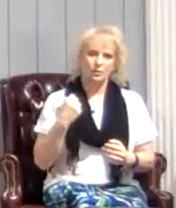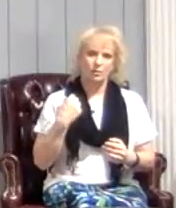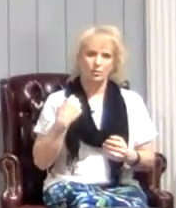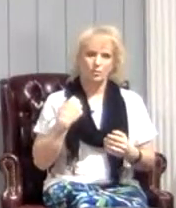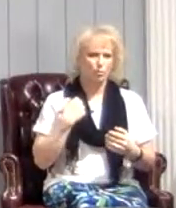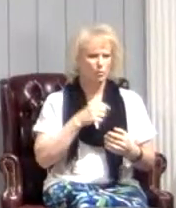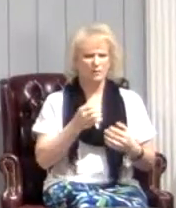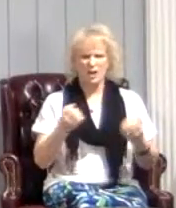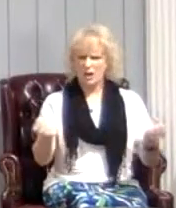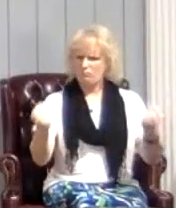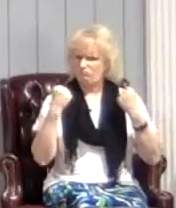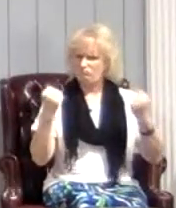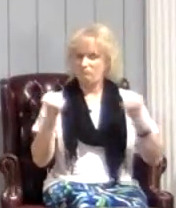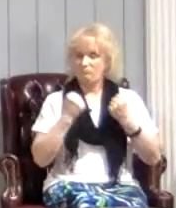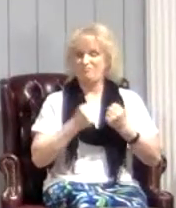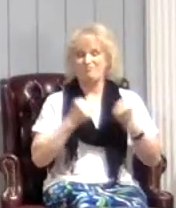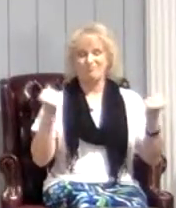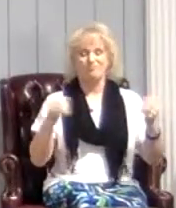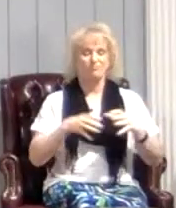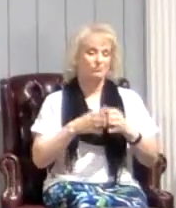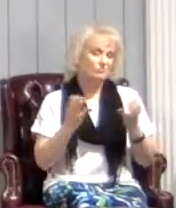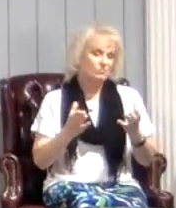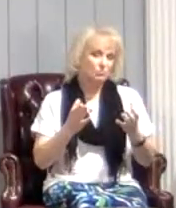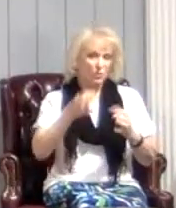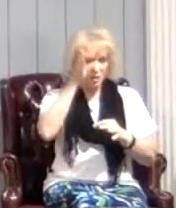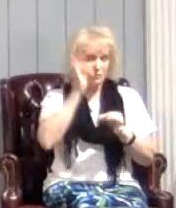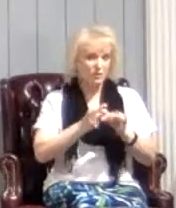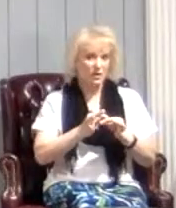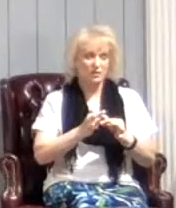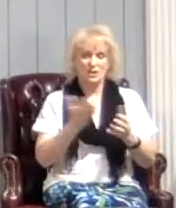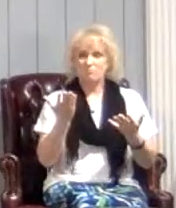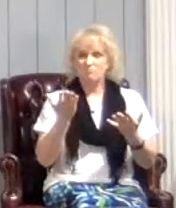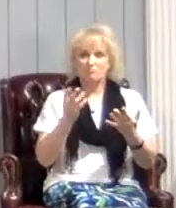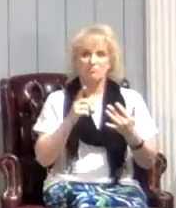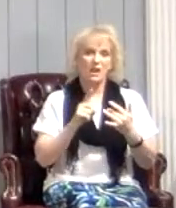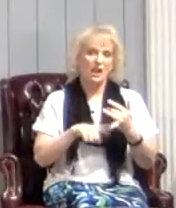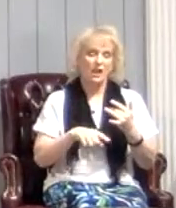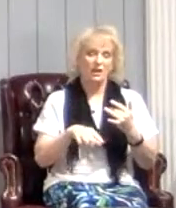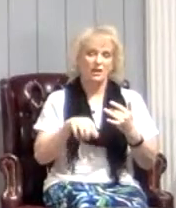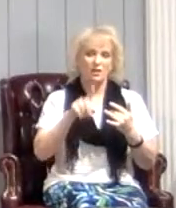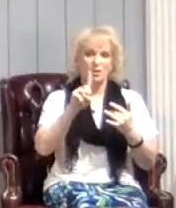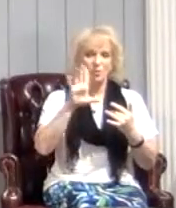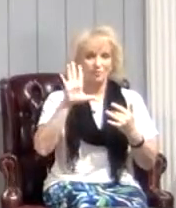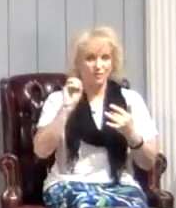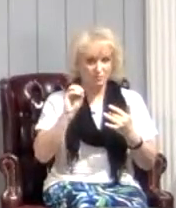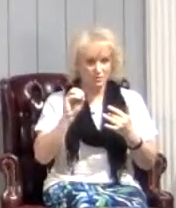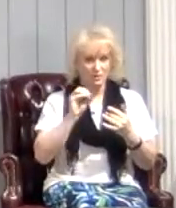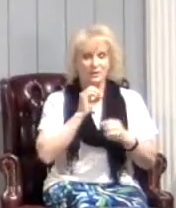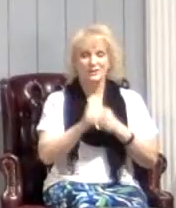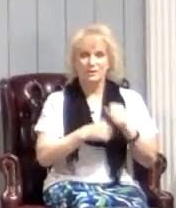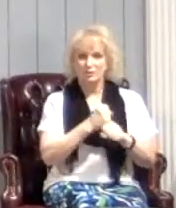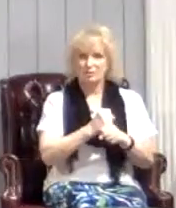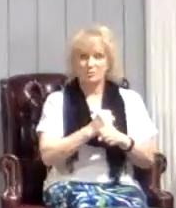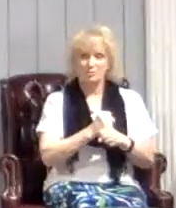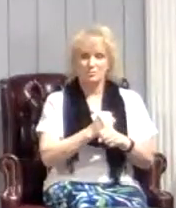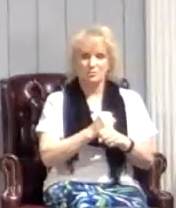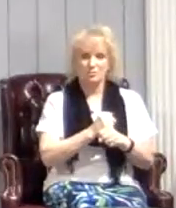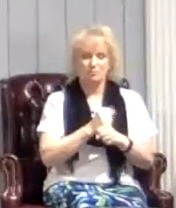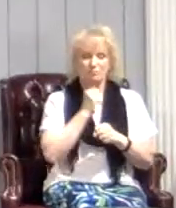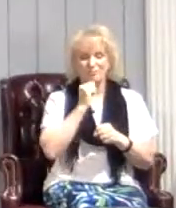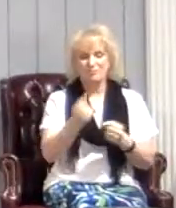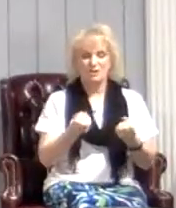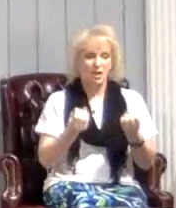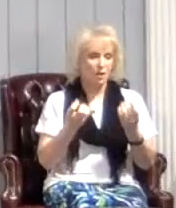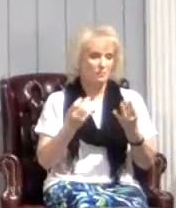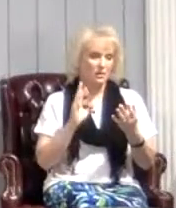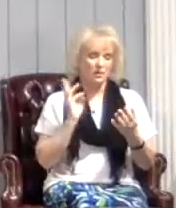to exercise much faith probably the last 150 years. So not many of us know how to do it,